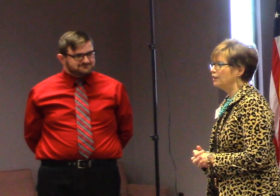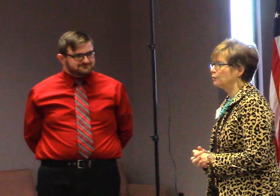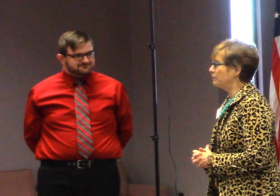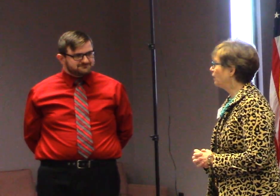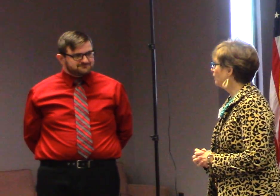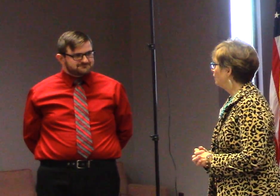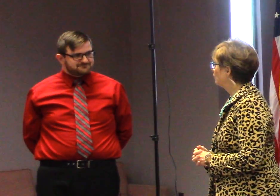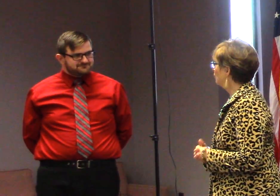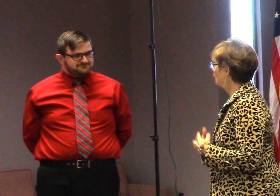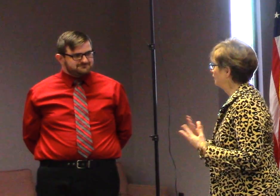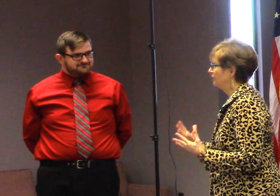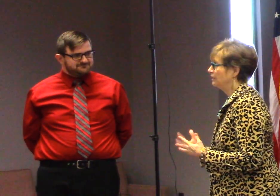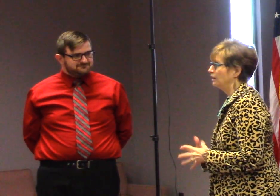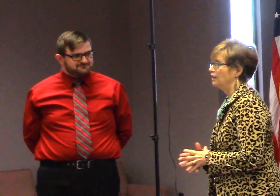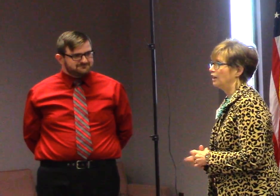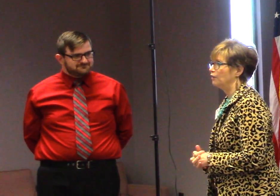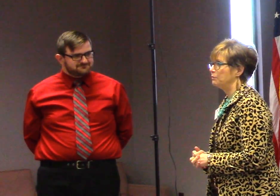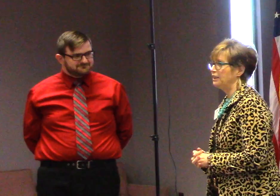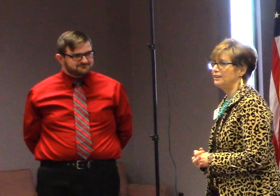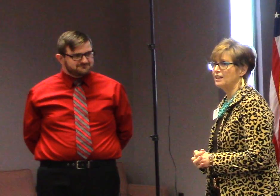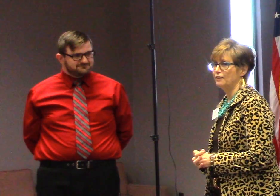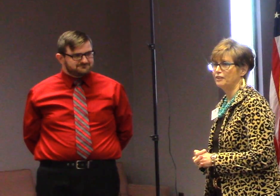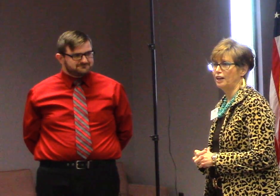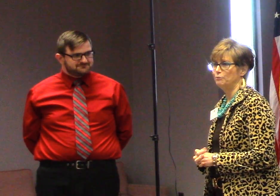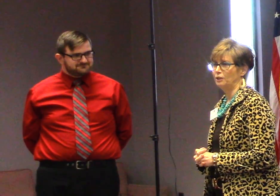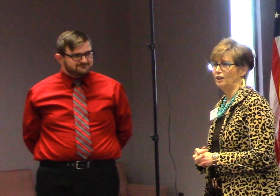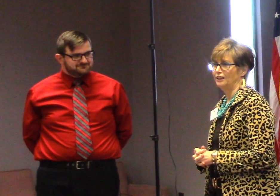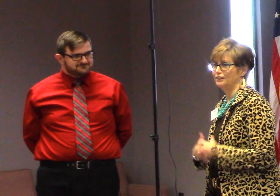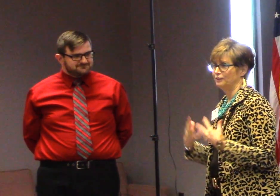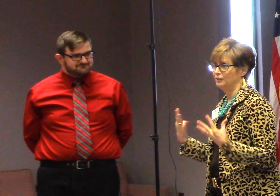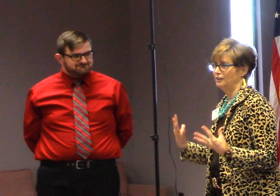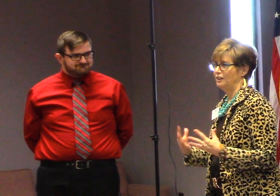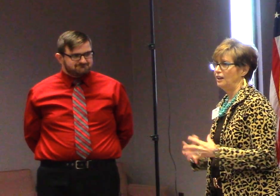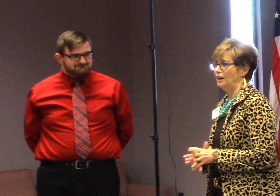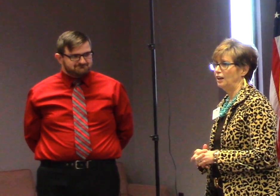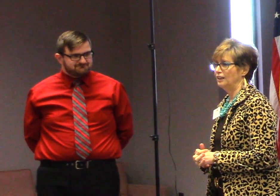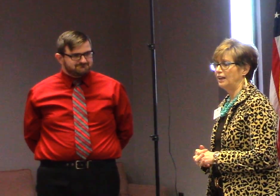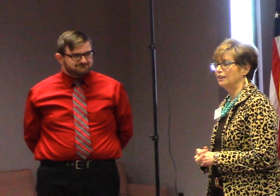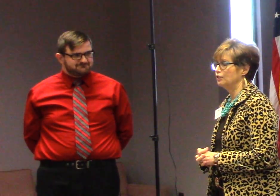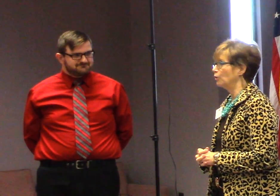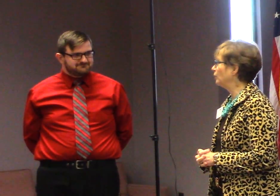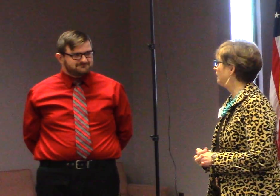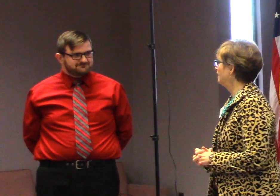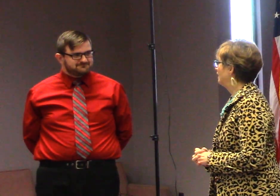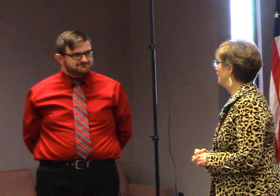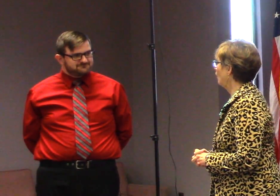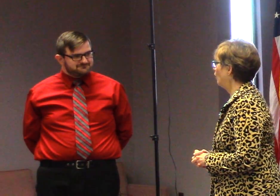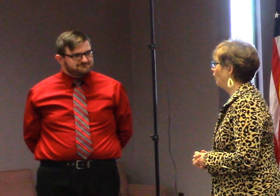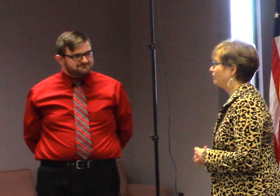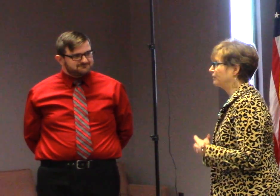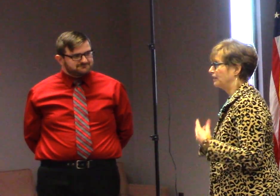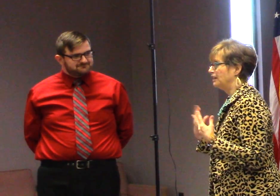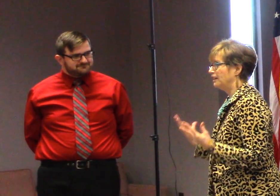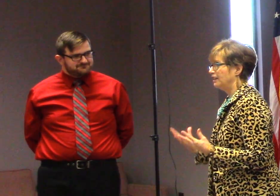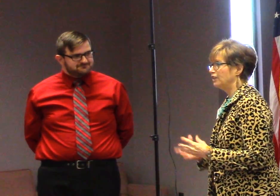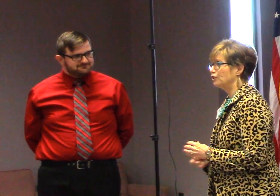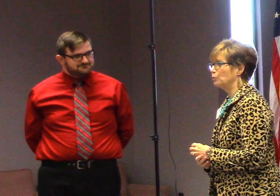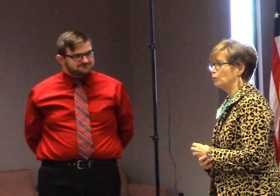the barriers of being deaf and blind and going off into the